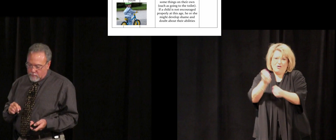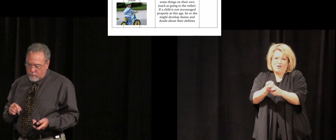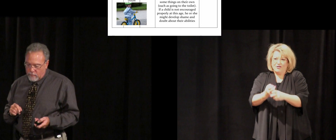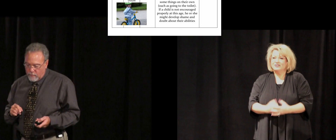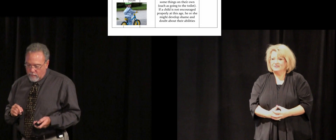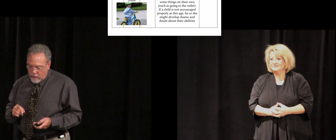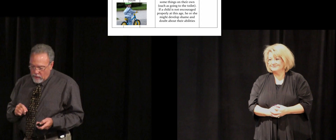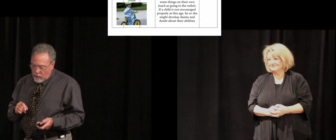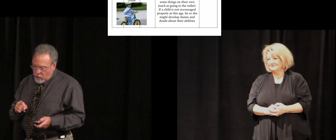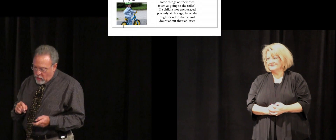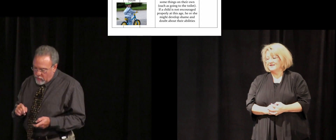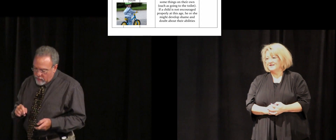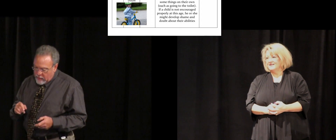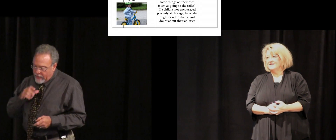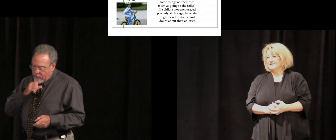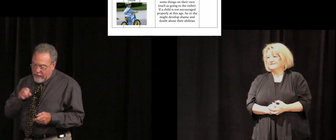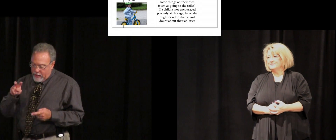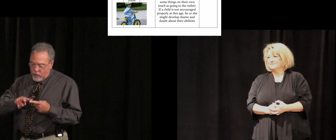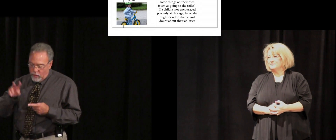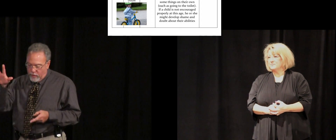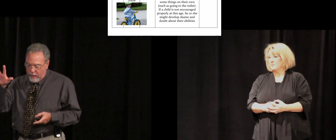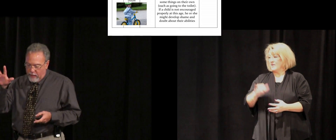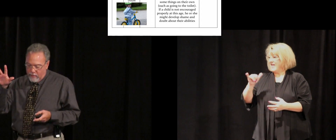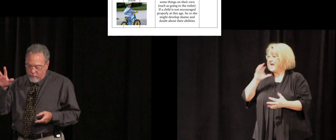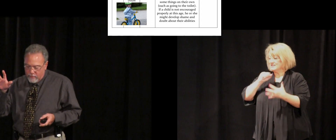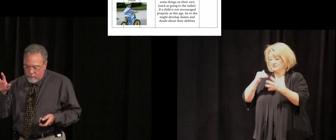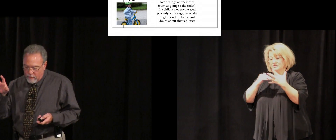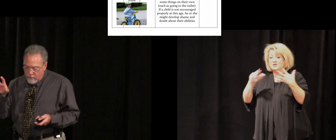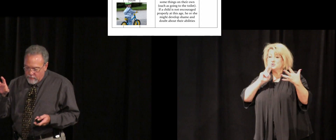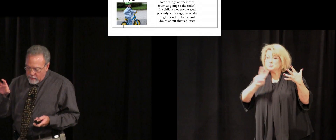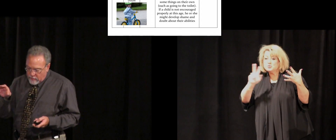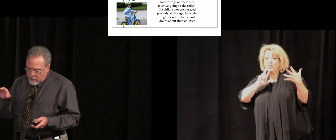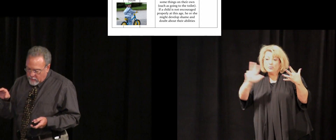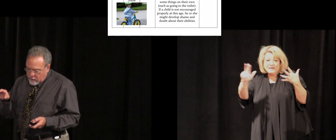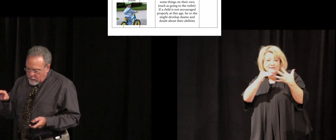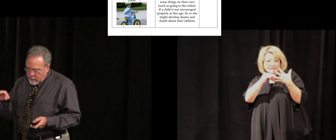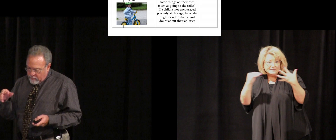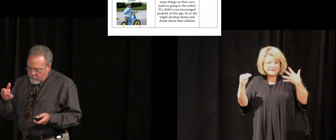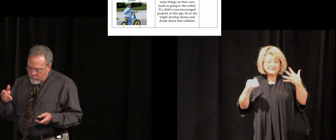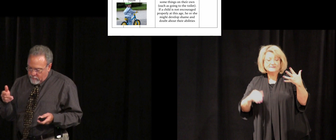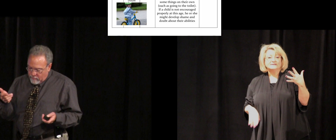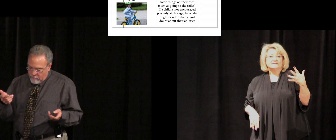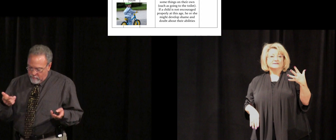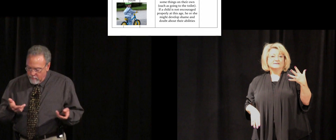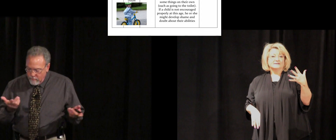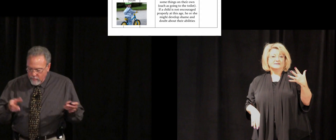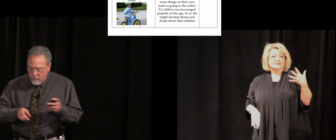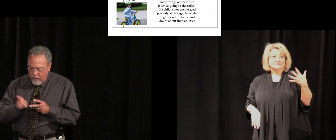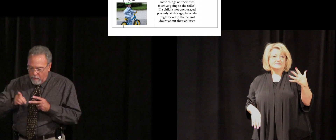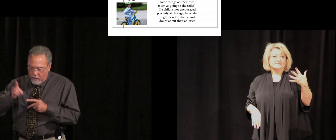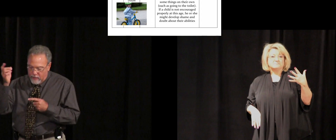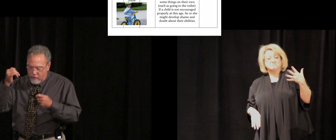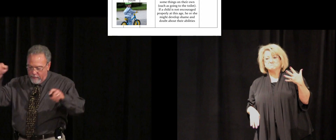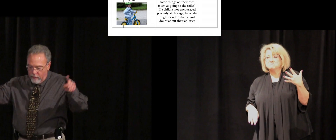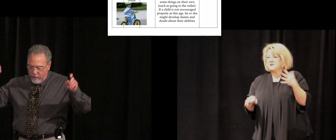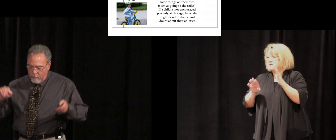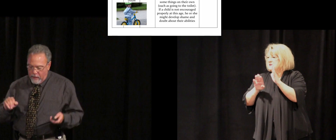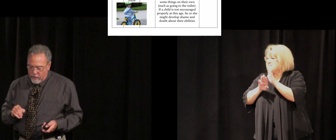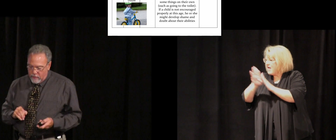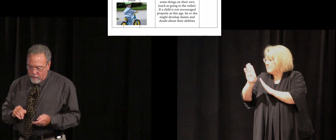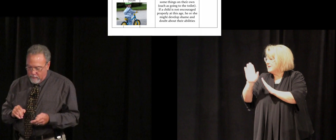your students, I don't know your situations, but do you see a lot of isolation with your students? Yeah? Okay.